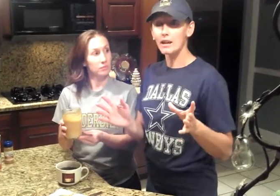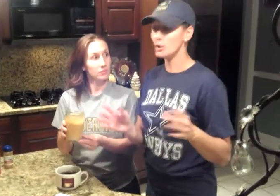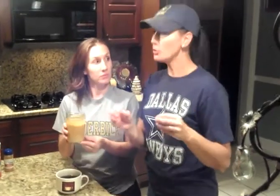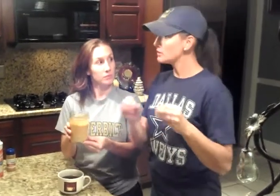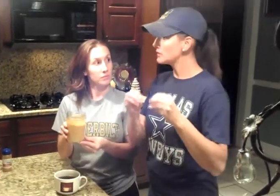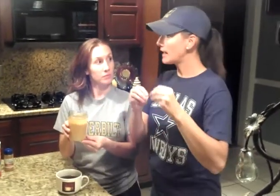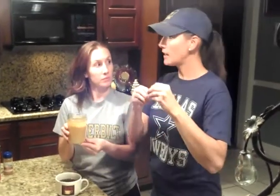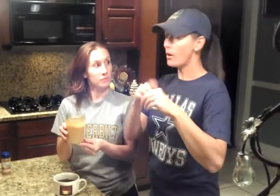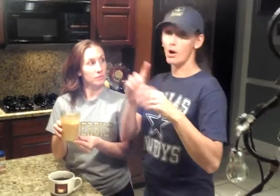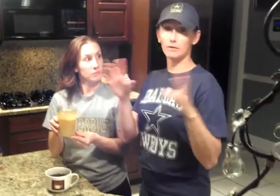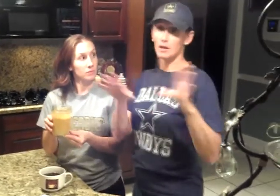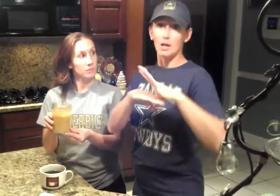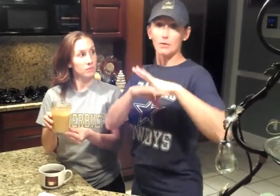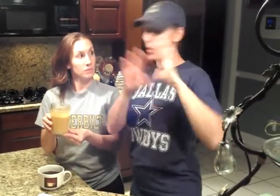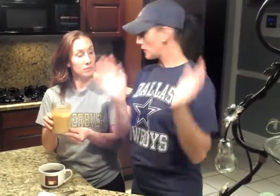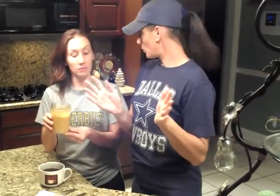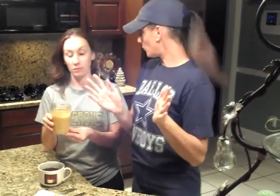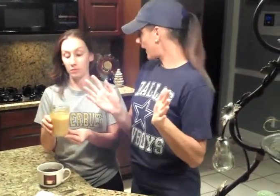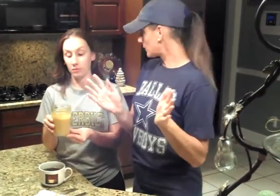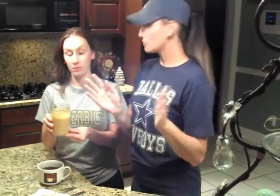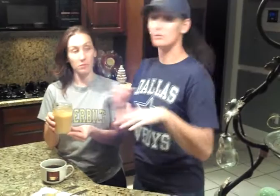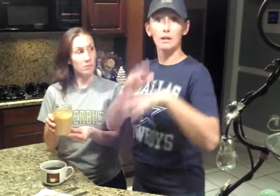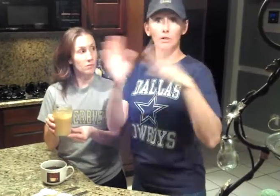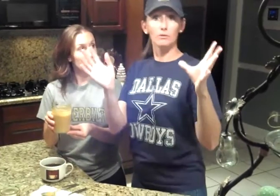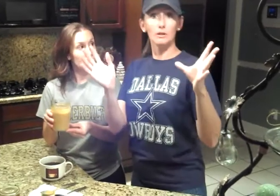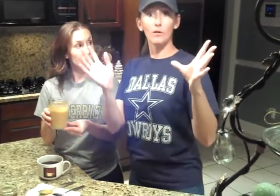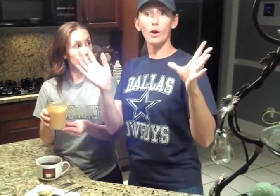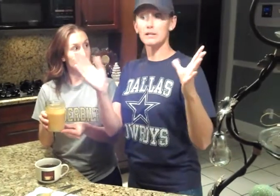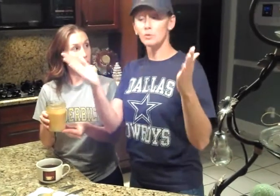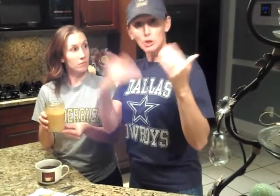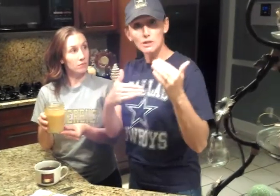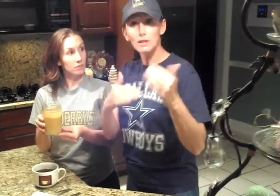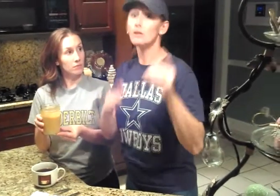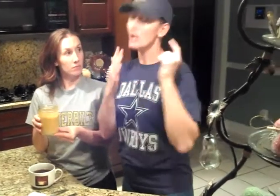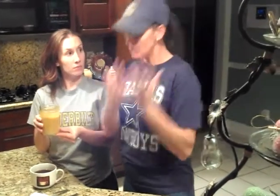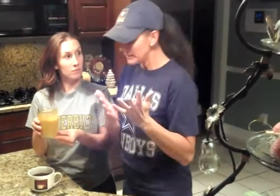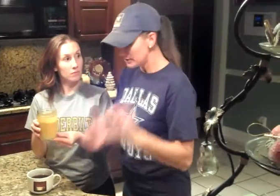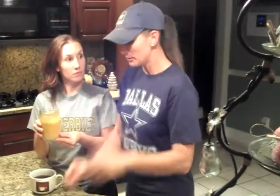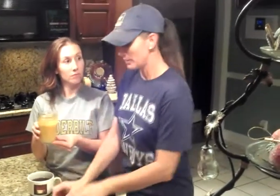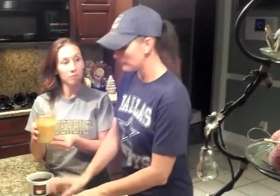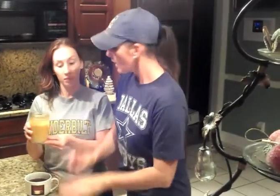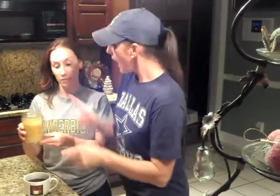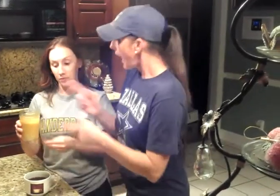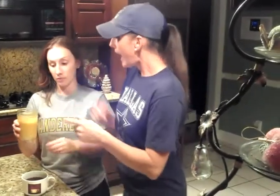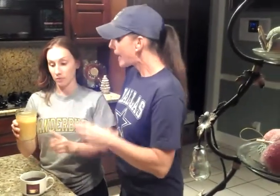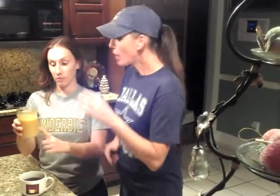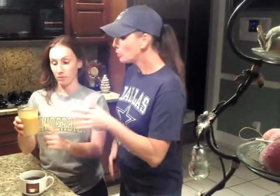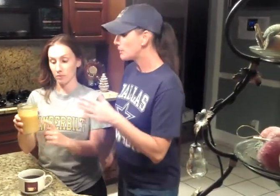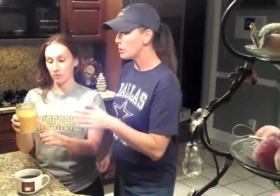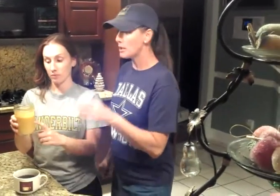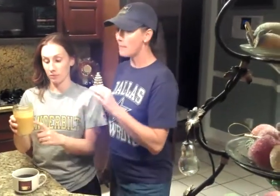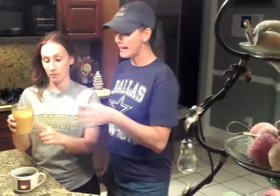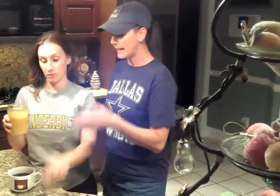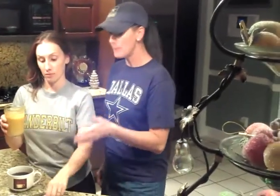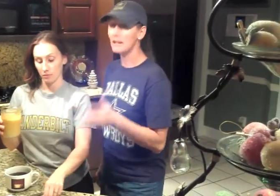you can save on the whole chemical factor, you know, as far as reducing it, you need to do so. I only put about